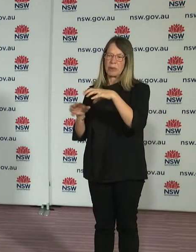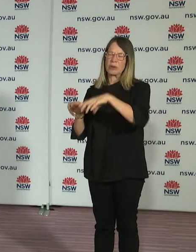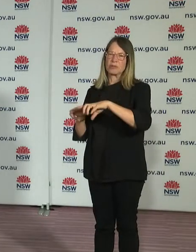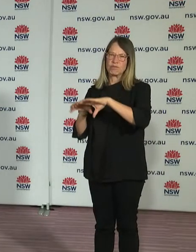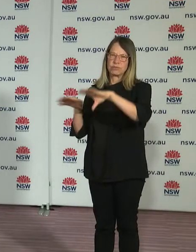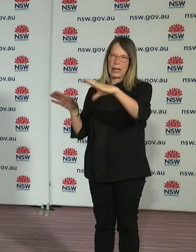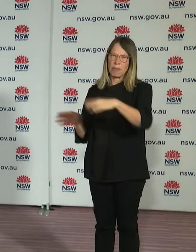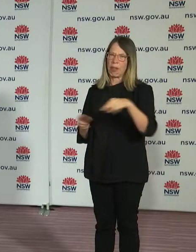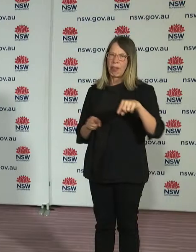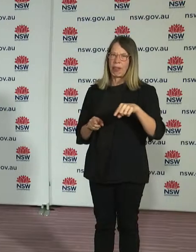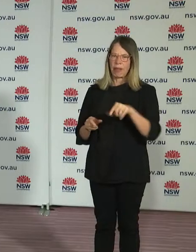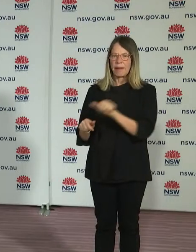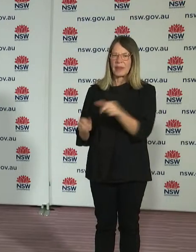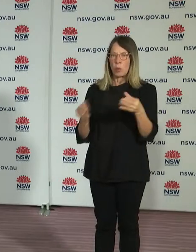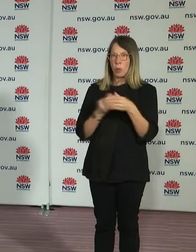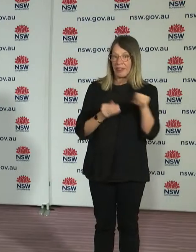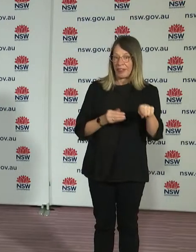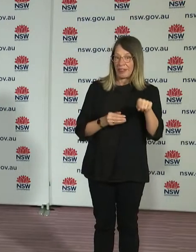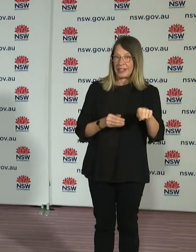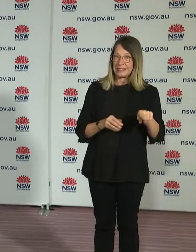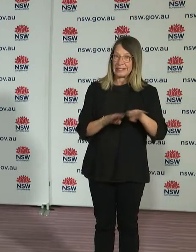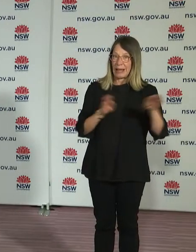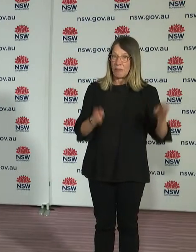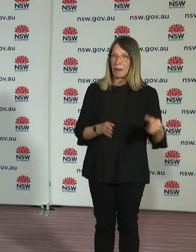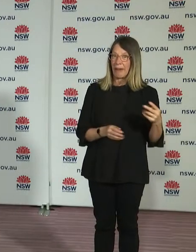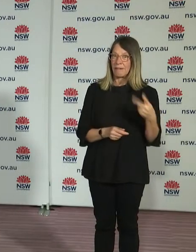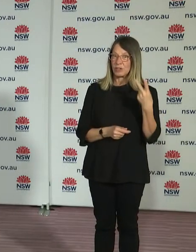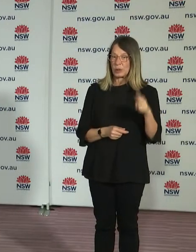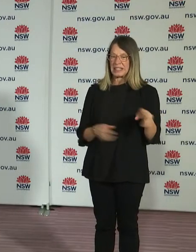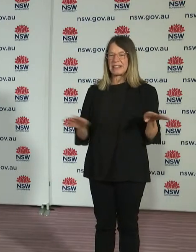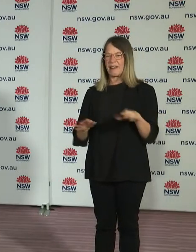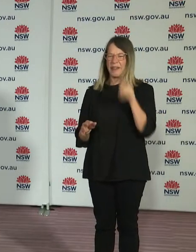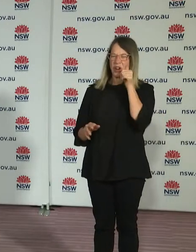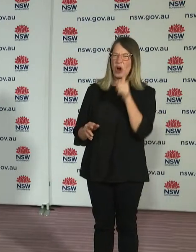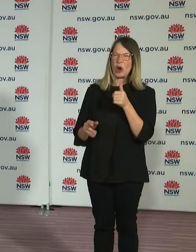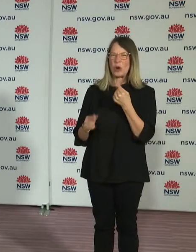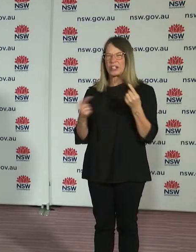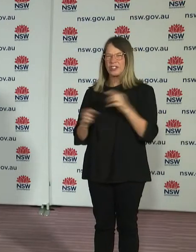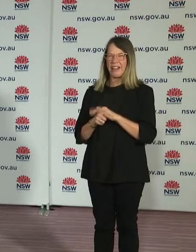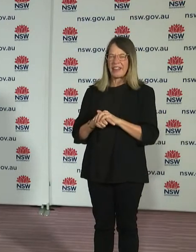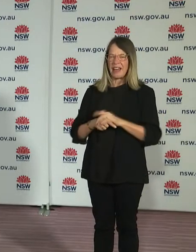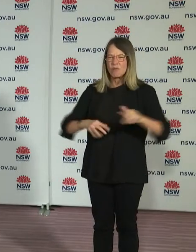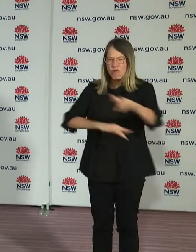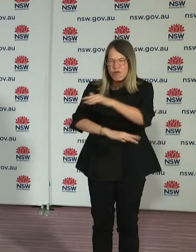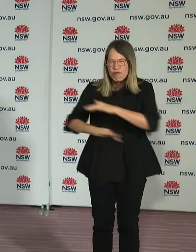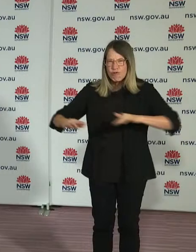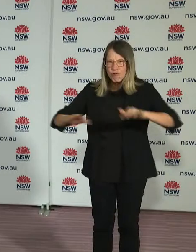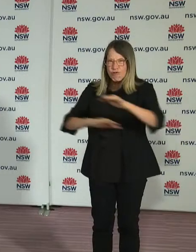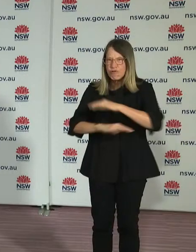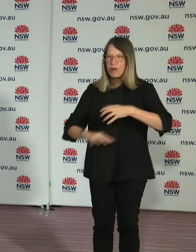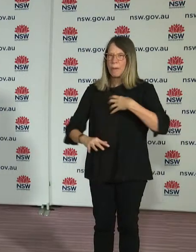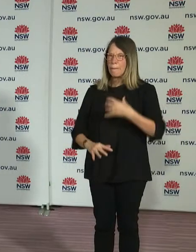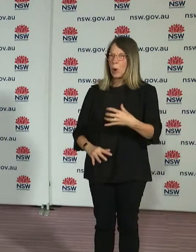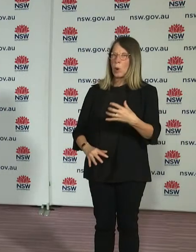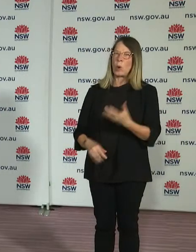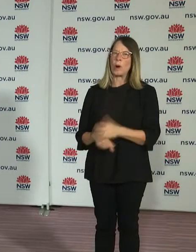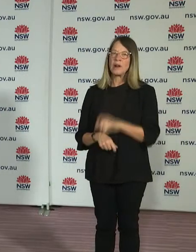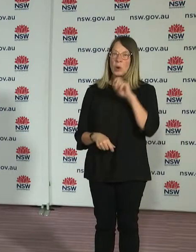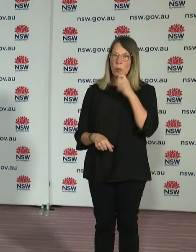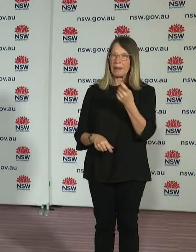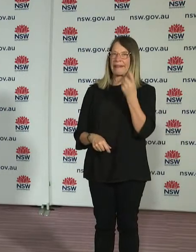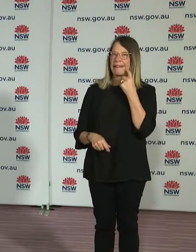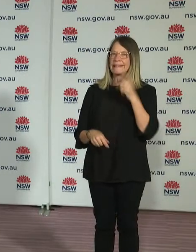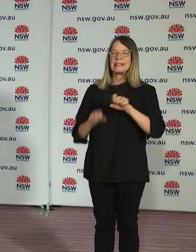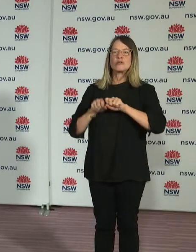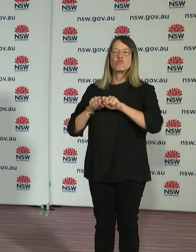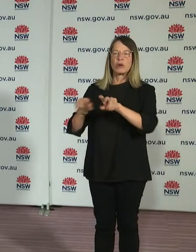virus spreading. And that is based on health advice. We know that the virus spreads more quickly in indoor settings, and by limiting a